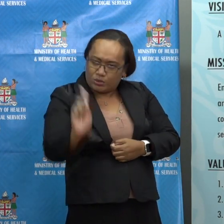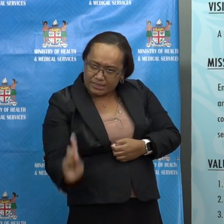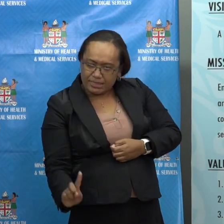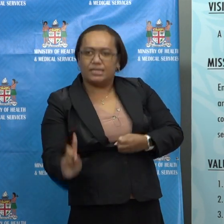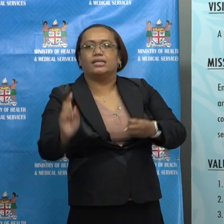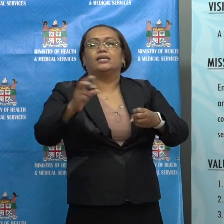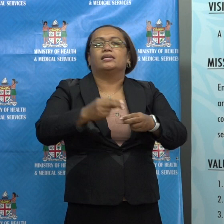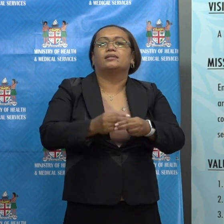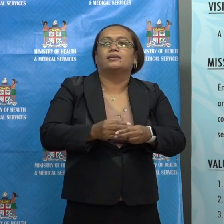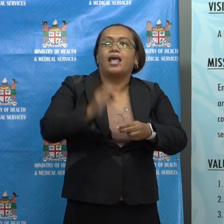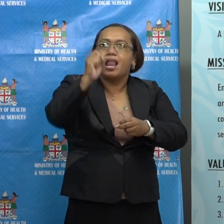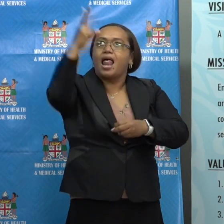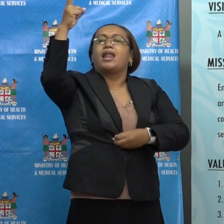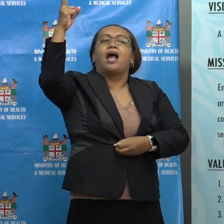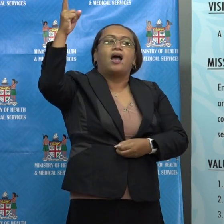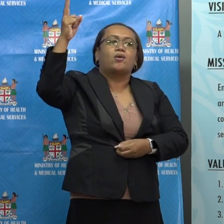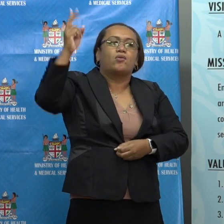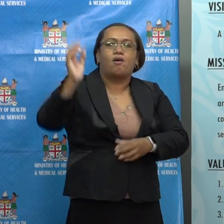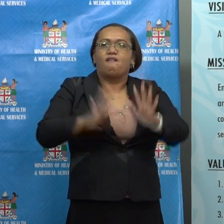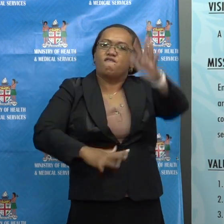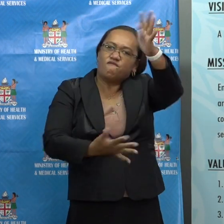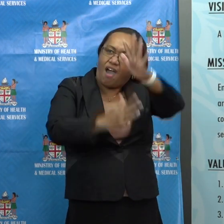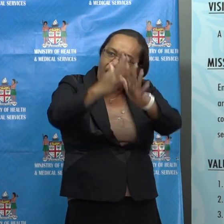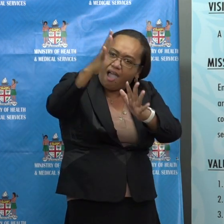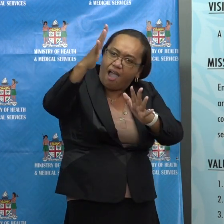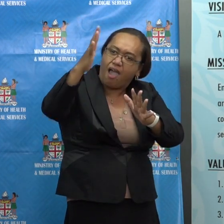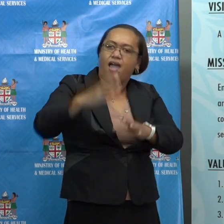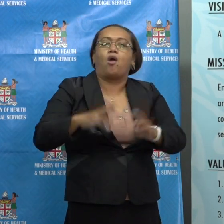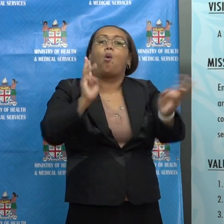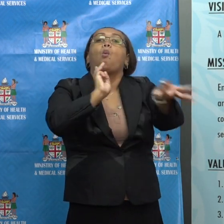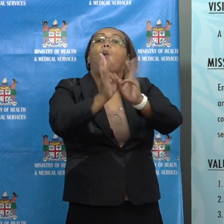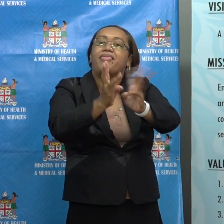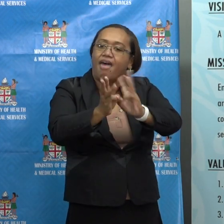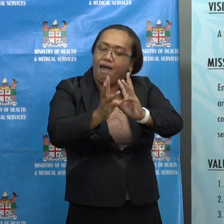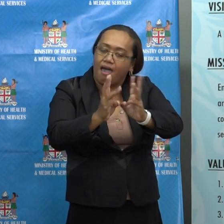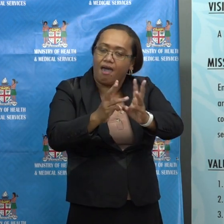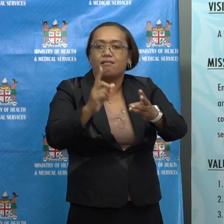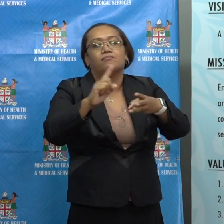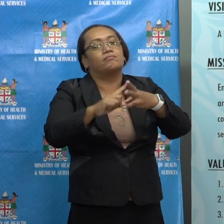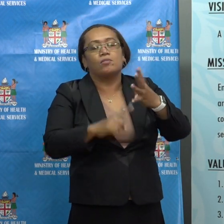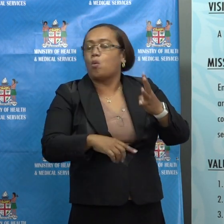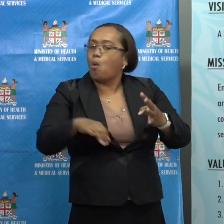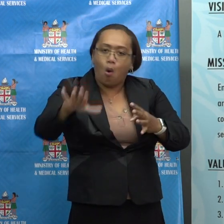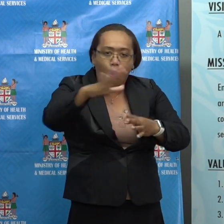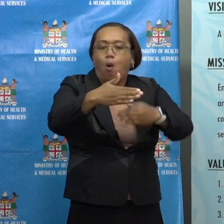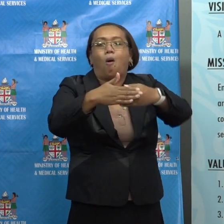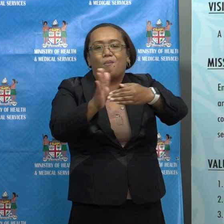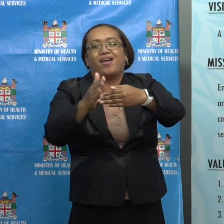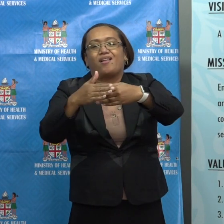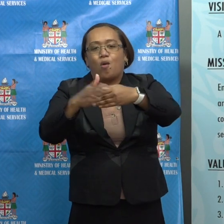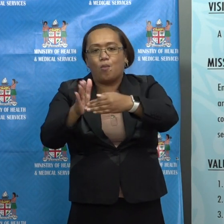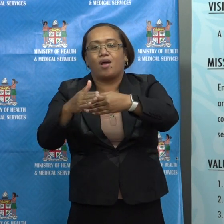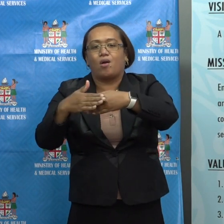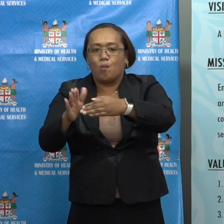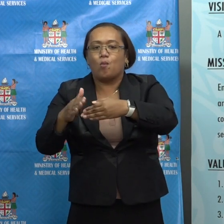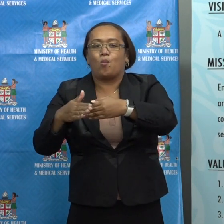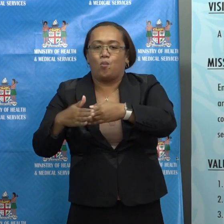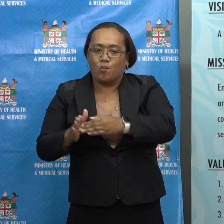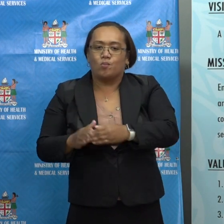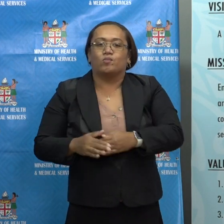services, lighthouse services, meteorological services, mine pumping, ventilation and